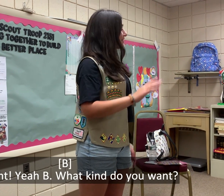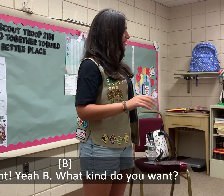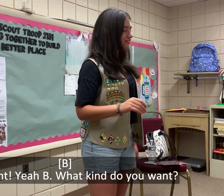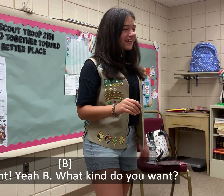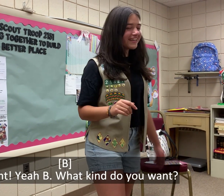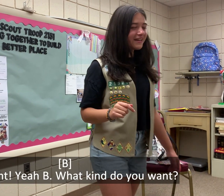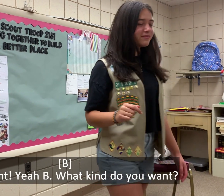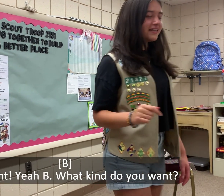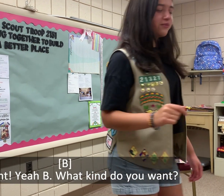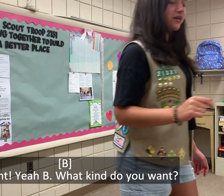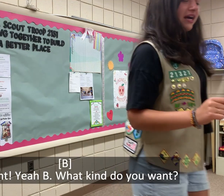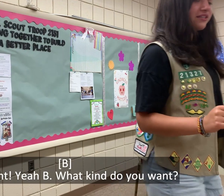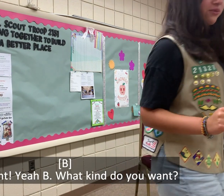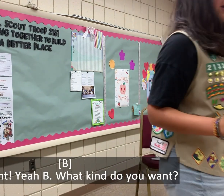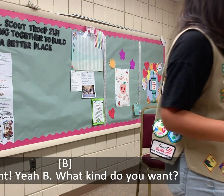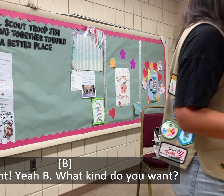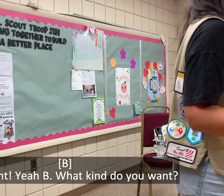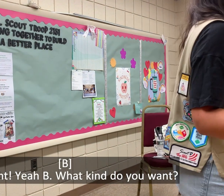That's right, yeah, B. What kind do you want?